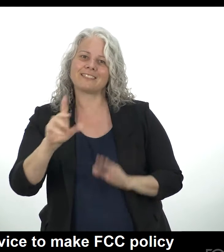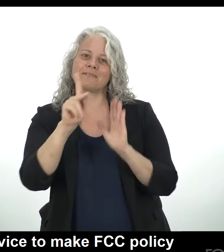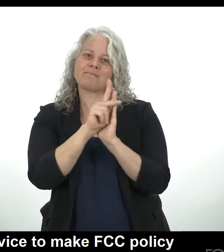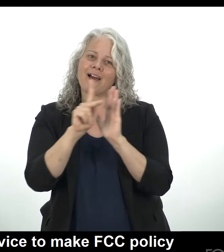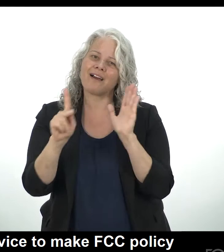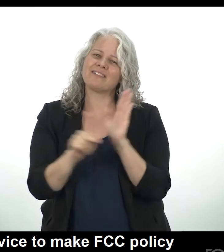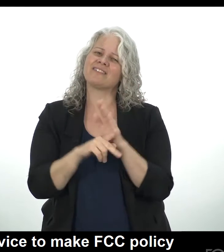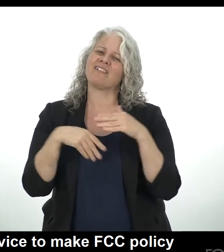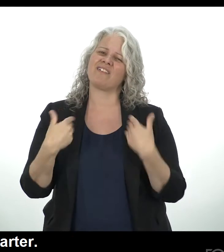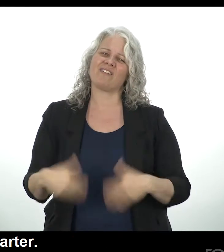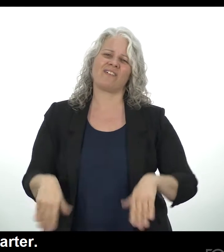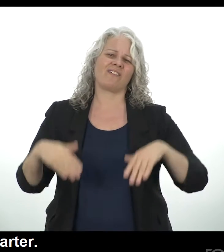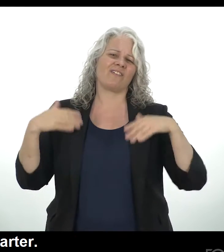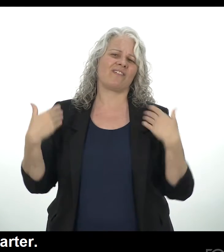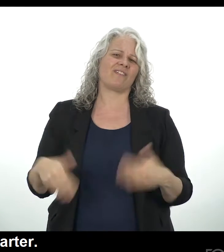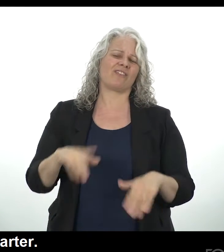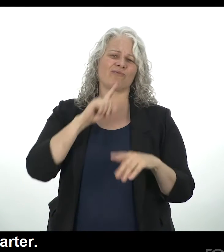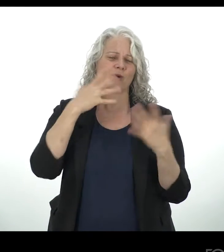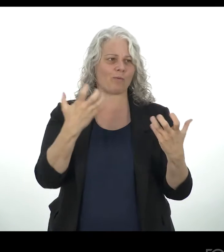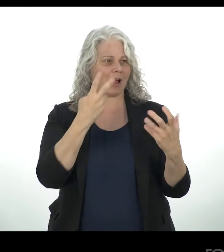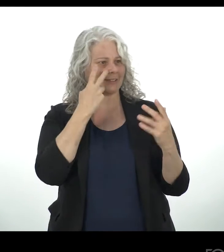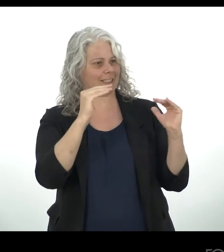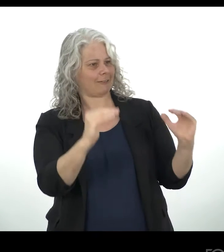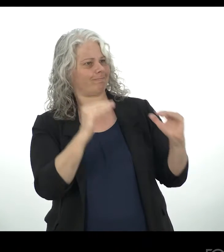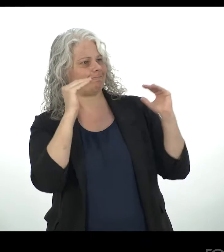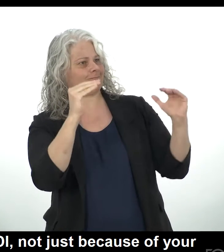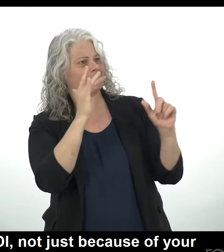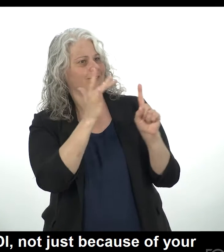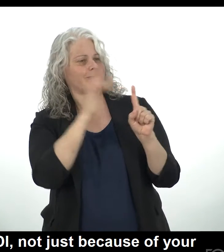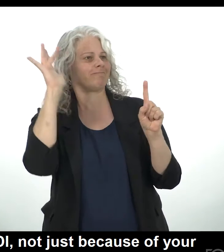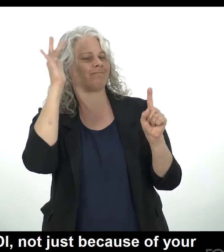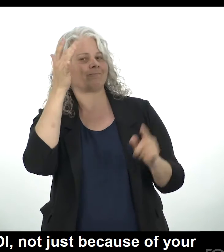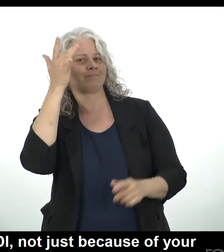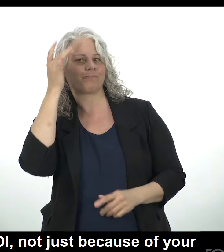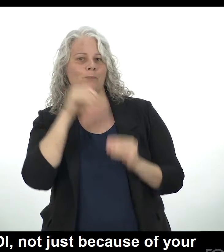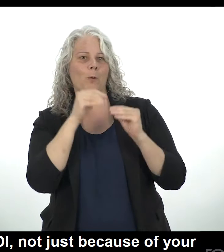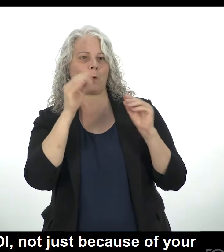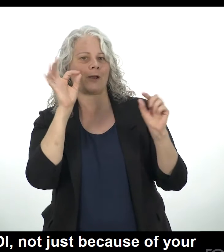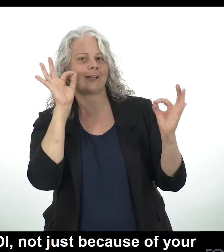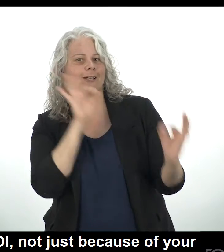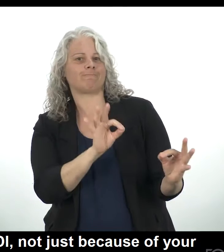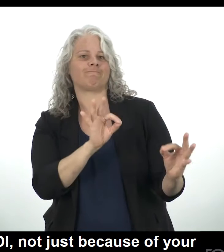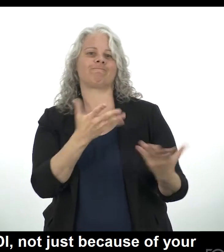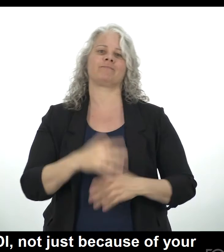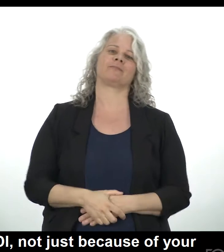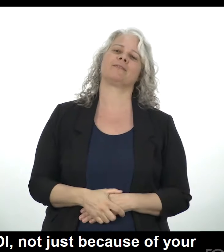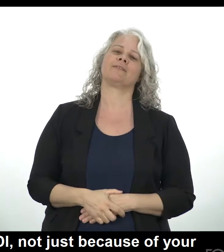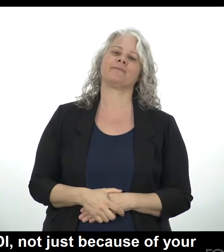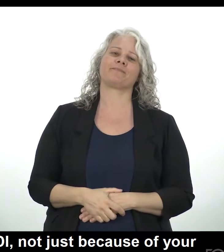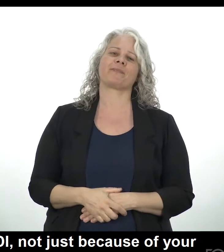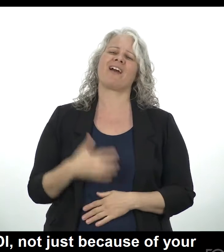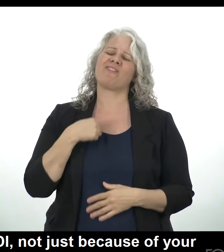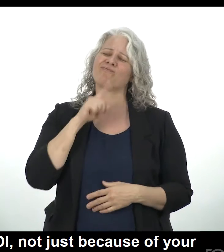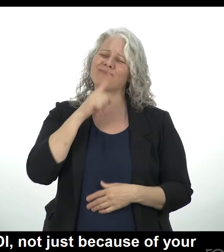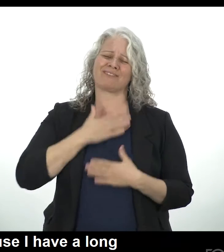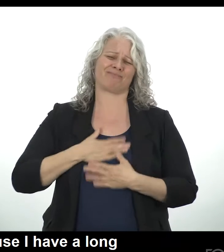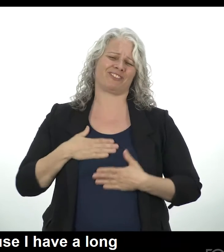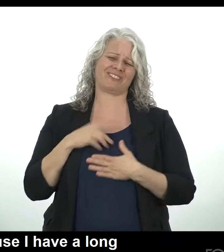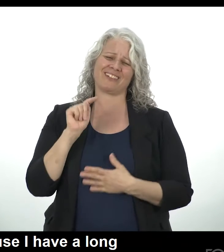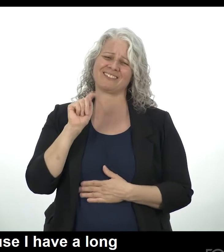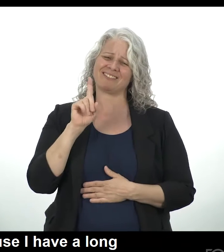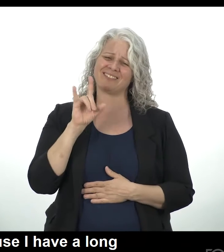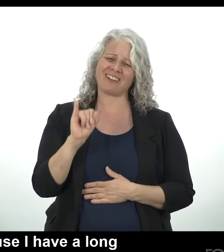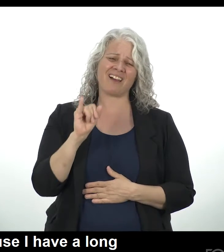make FCC policy better and smarter. So I have a deep appreciation for TDI, not just because of